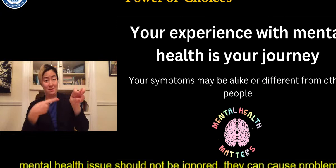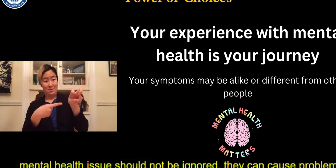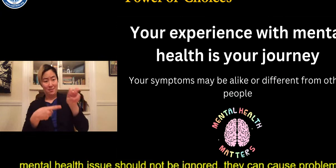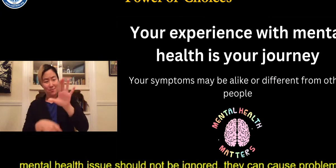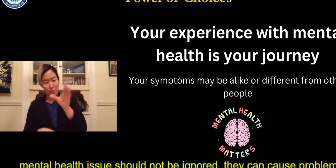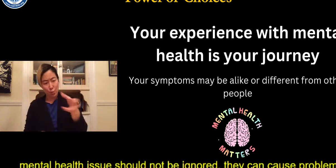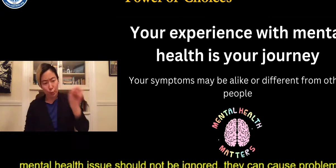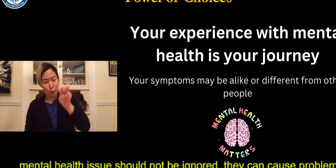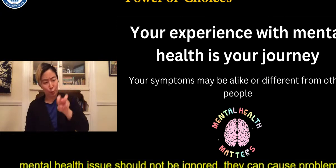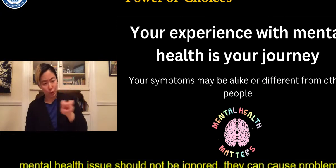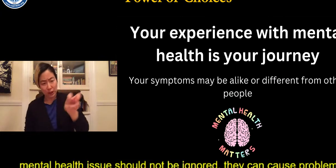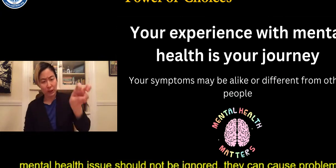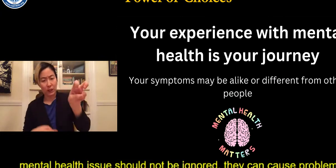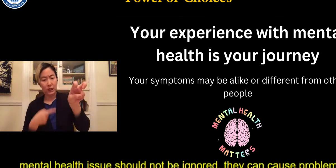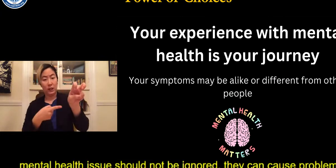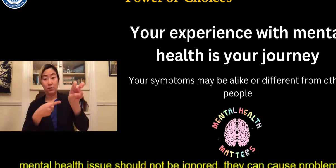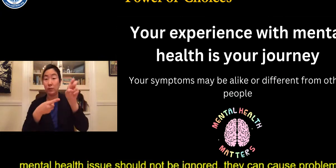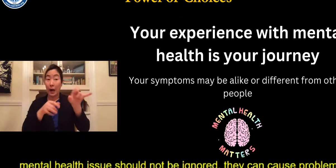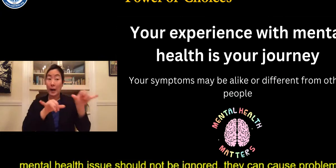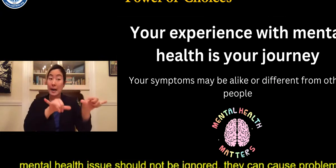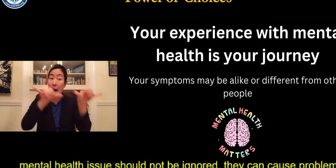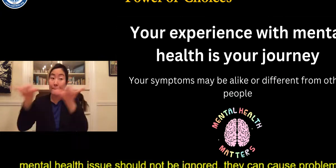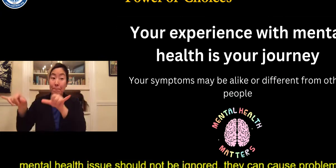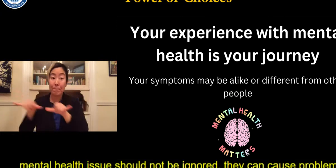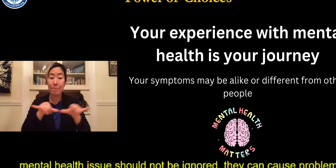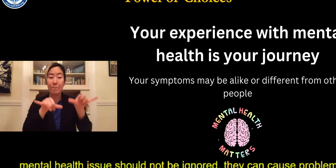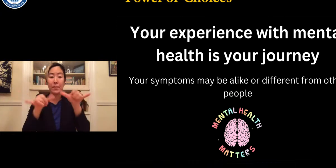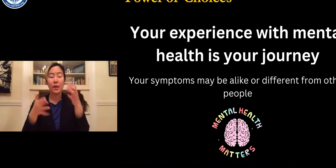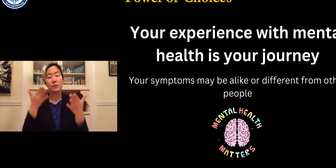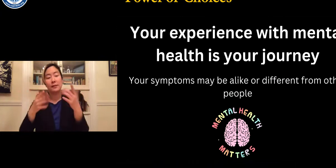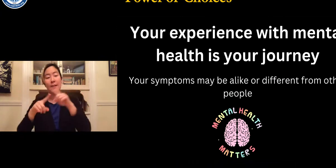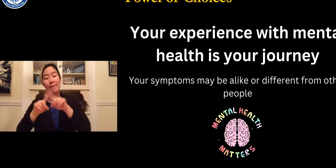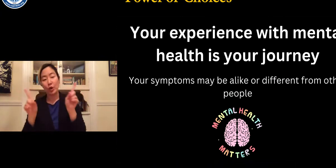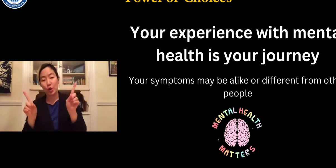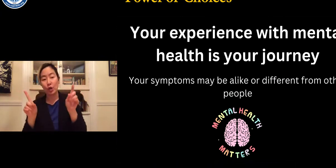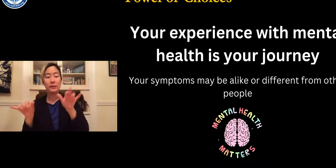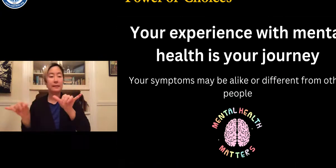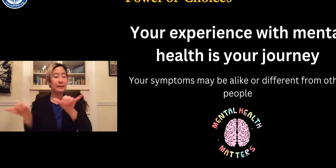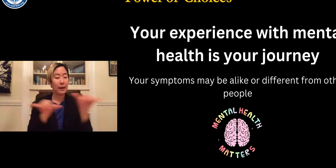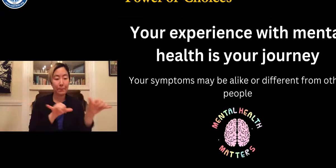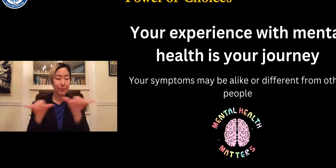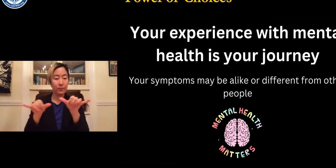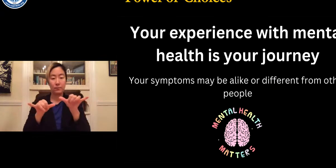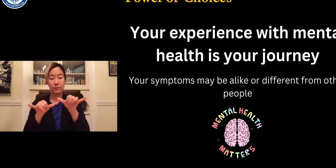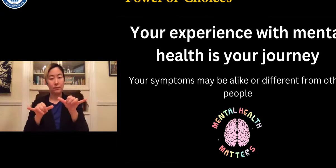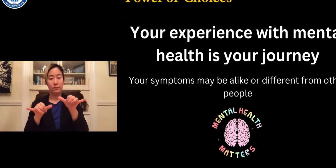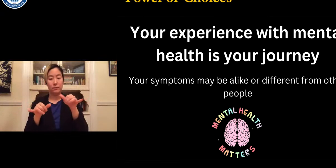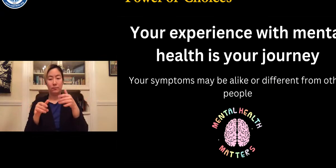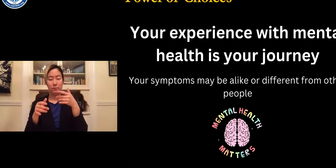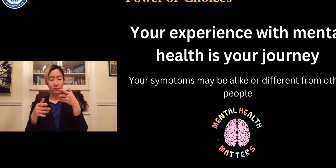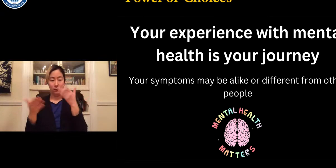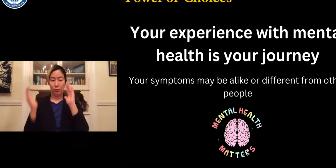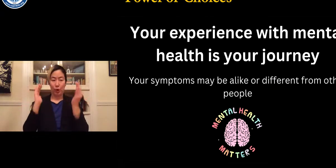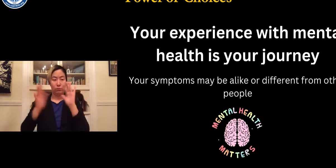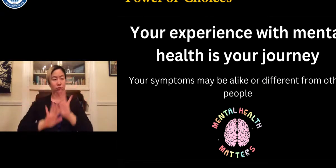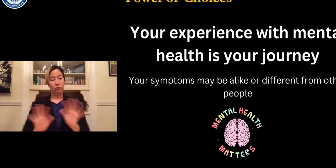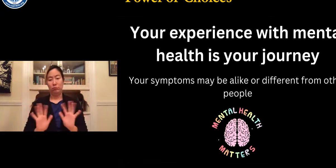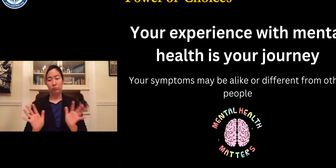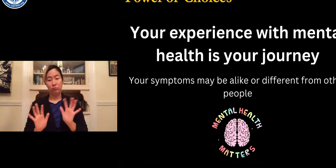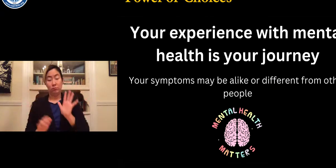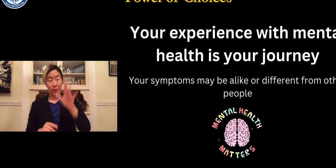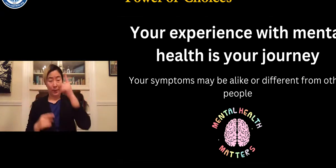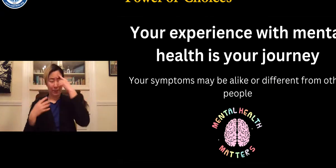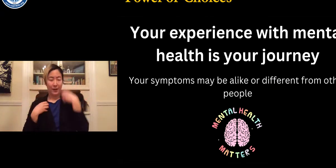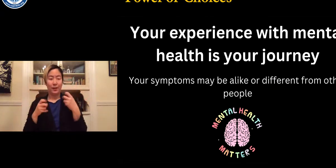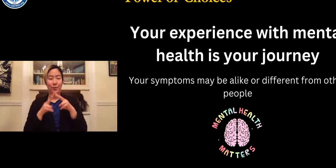keep this in mind. Your experience with mental health is your own journey. There is no one standard